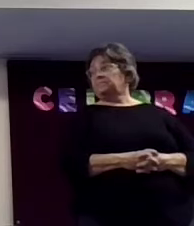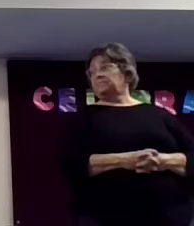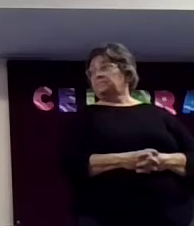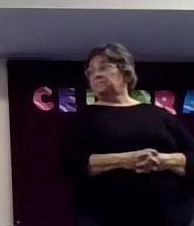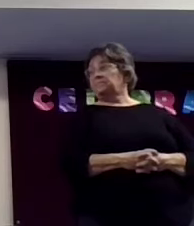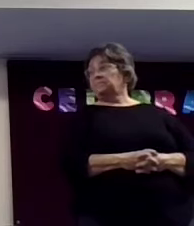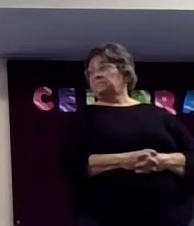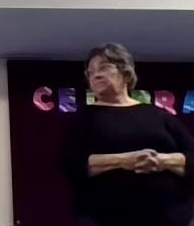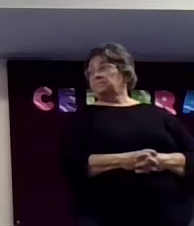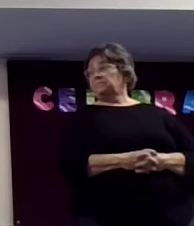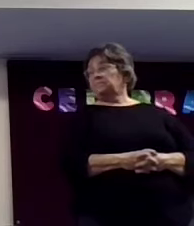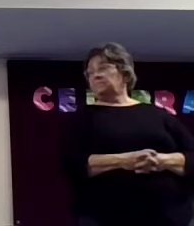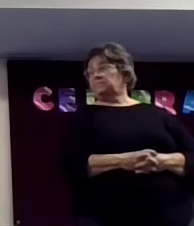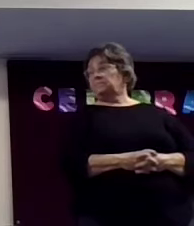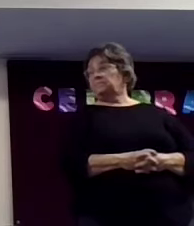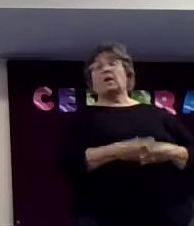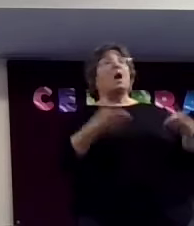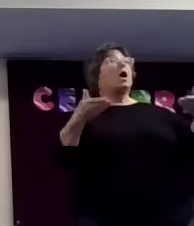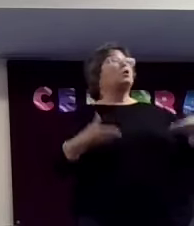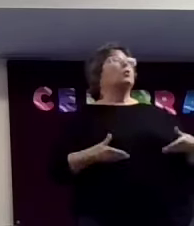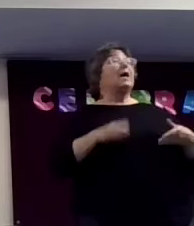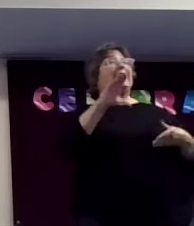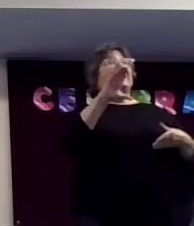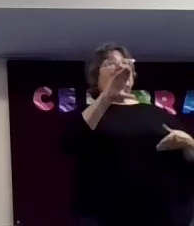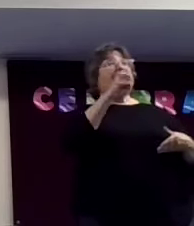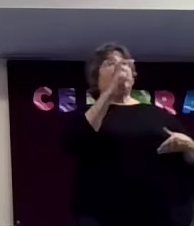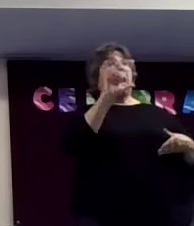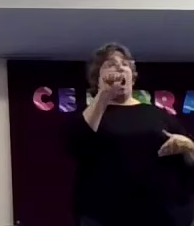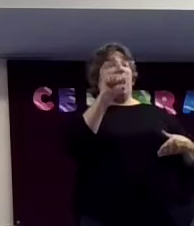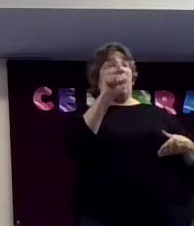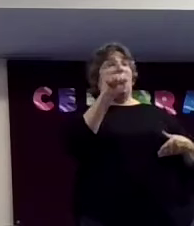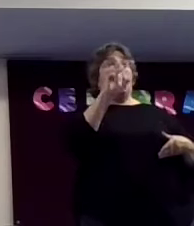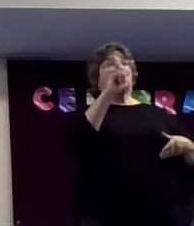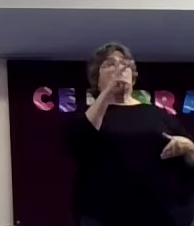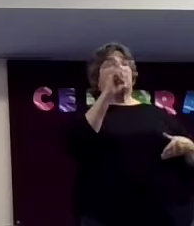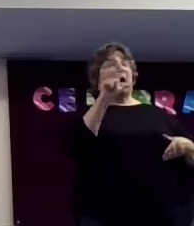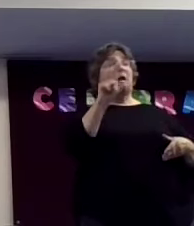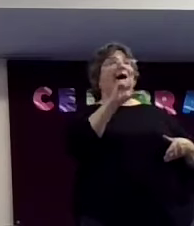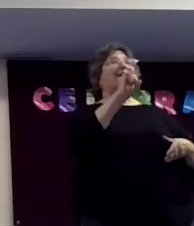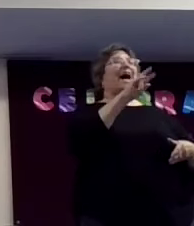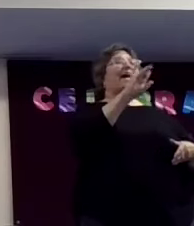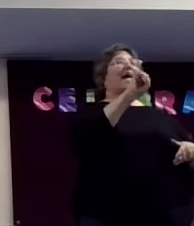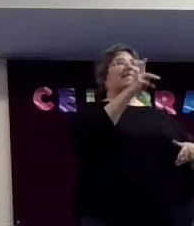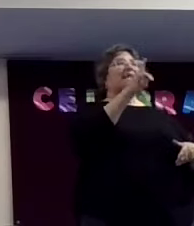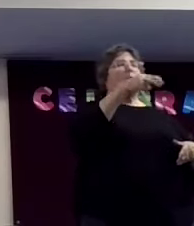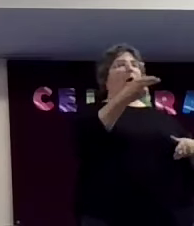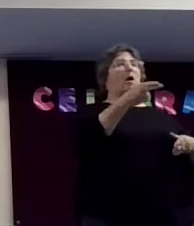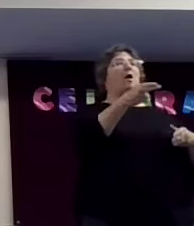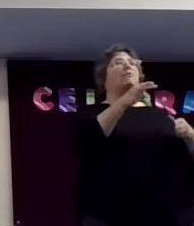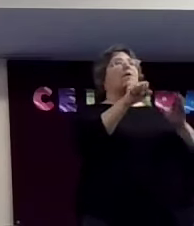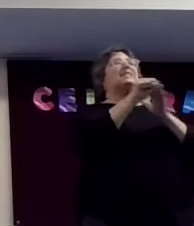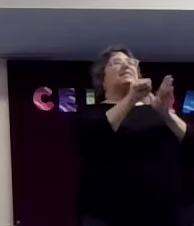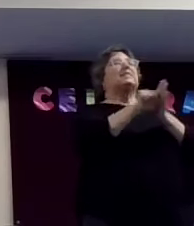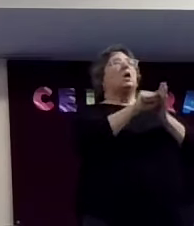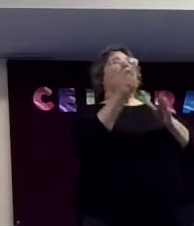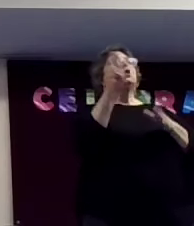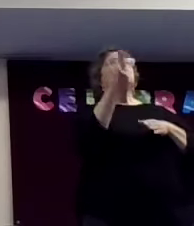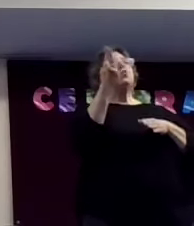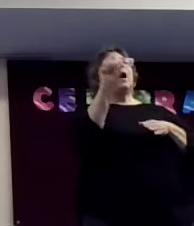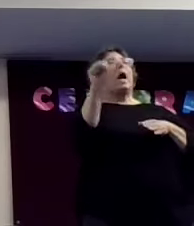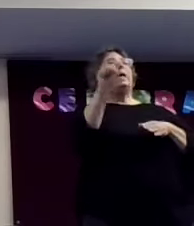Now I'd like to introduce Cynthia Tamel, who's here for Diane Sayre, who's running for state senator, United